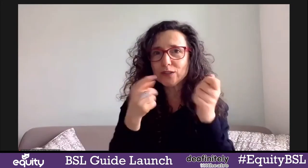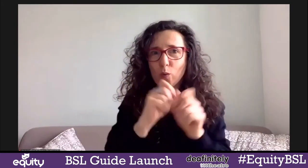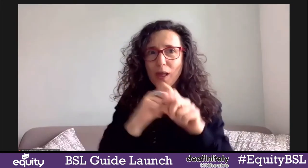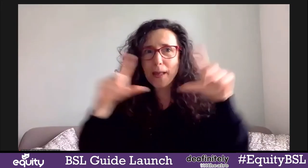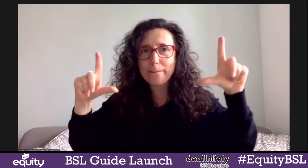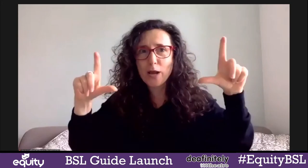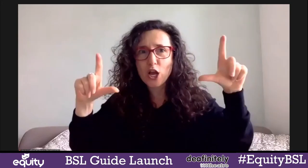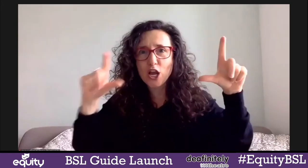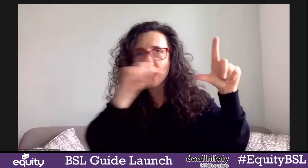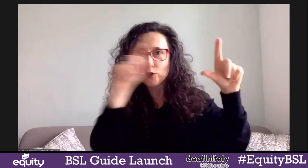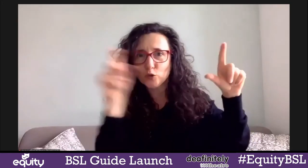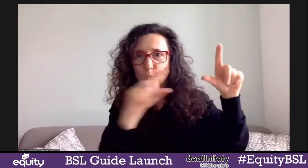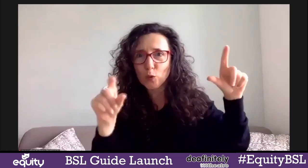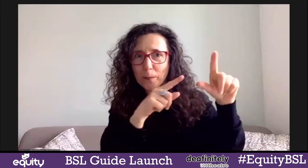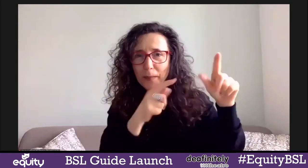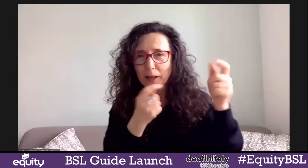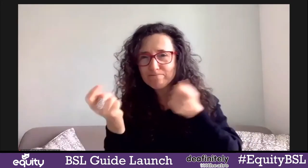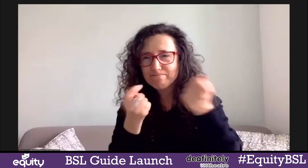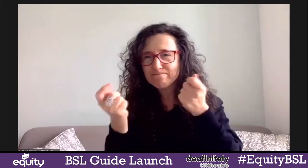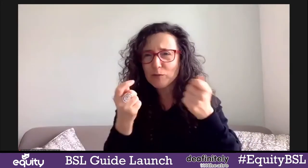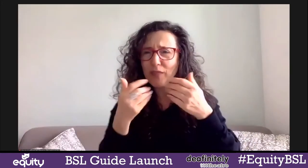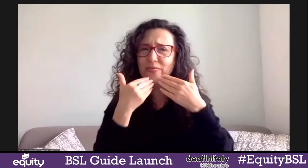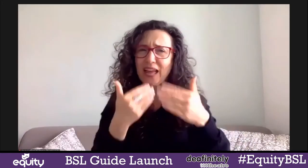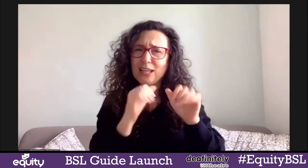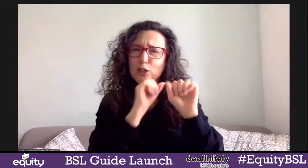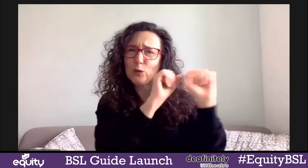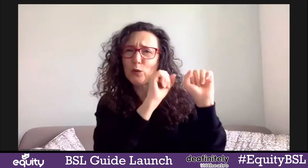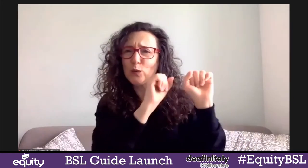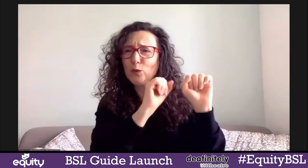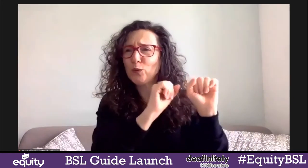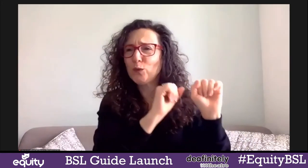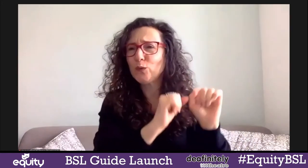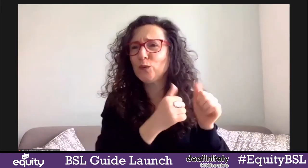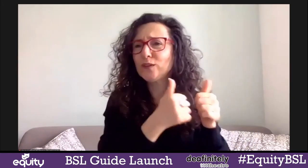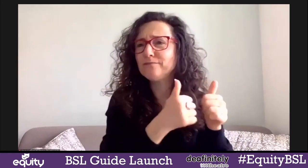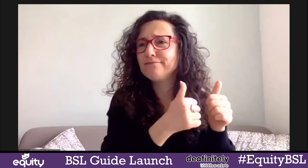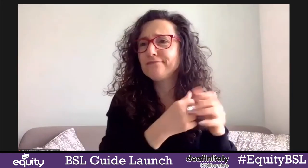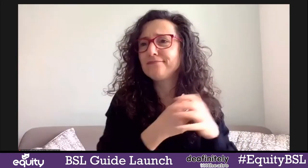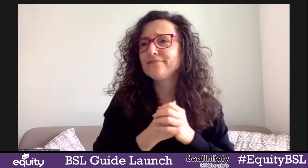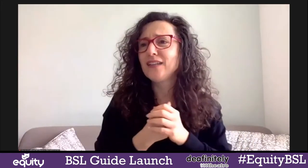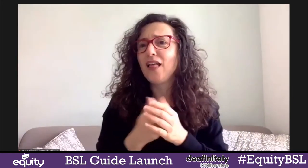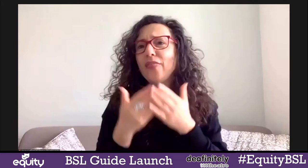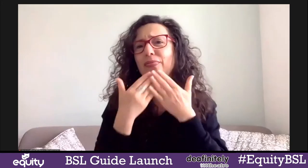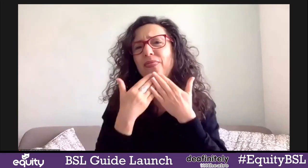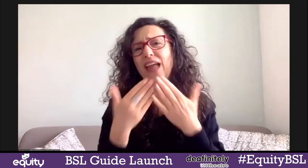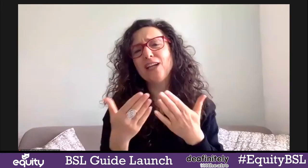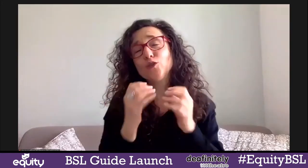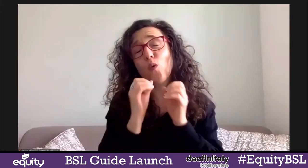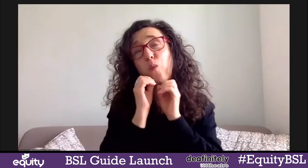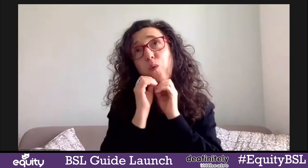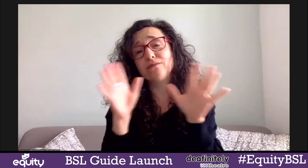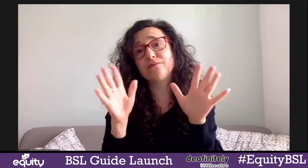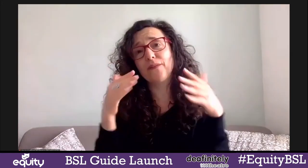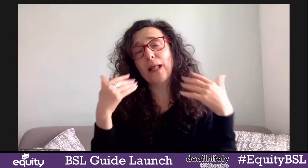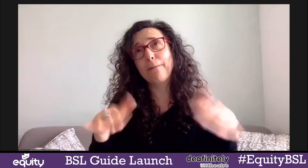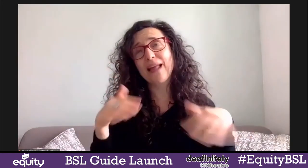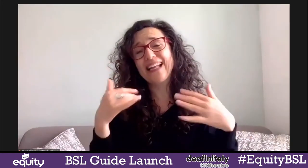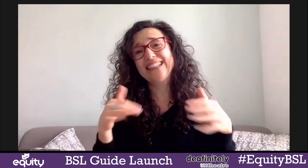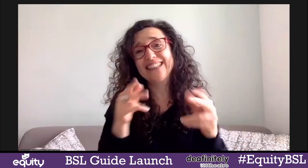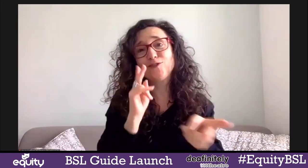there hosting this webinar and been invaluable in making sure that the technology has worked well. Thank you so much. Also